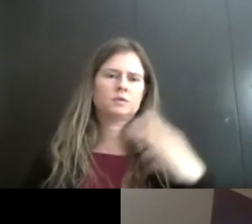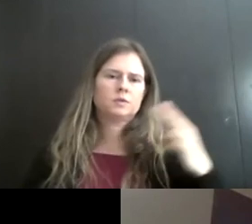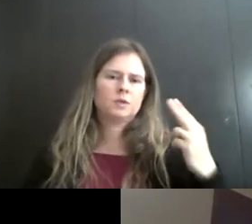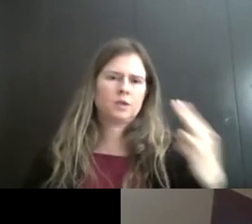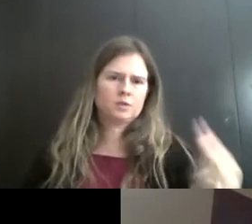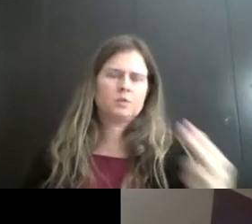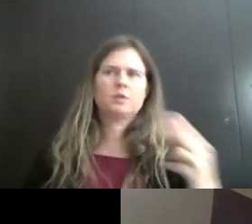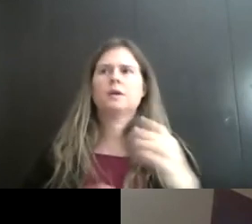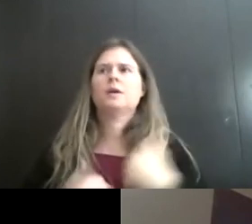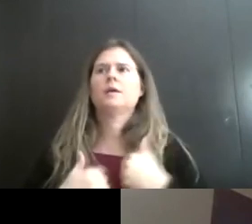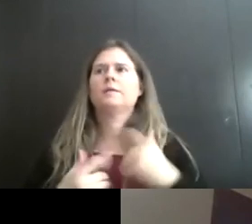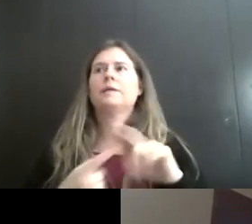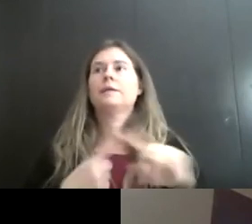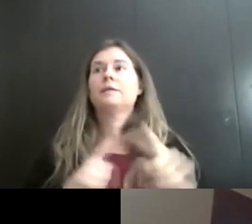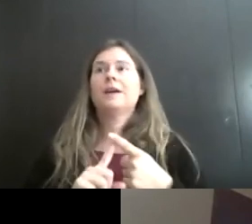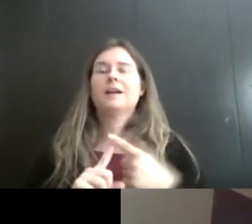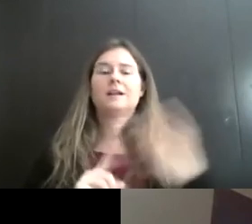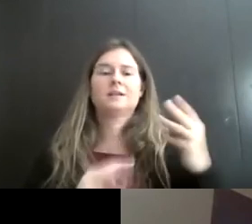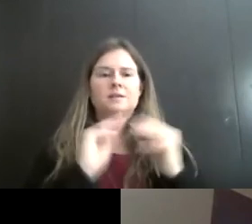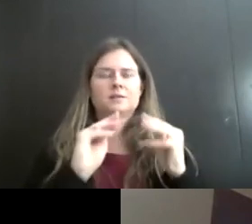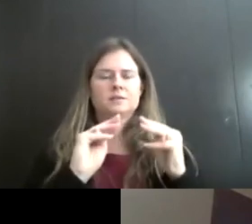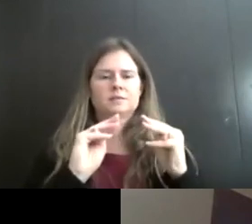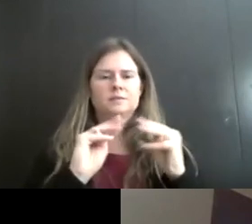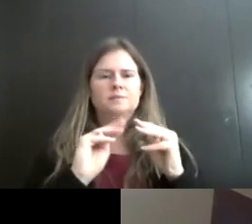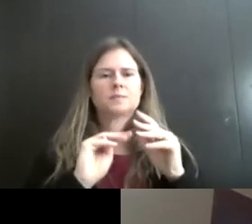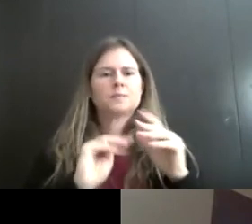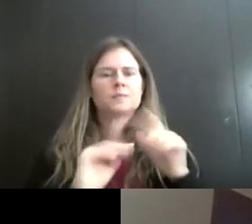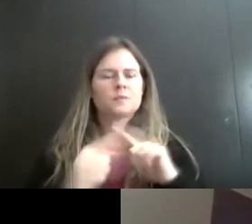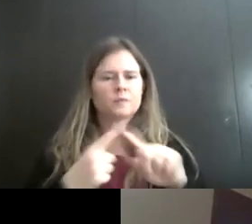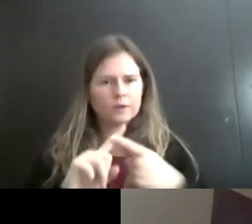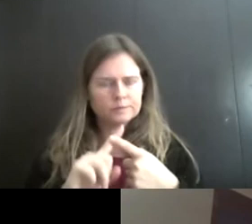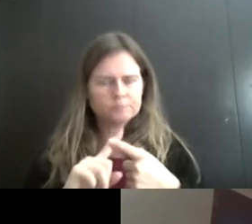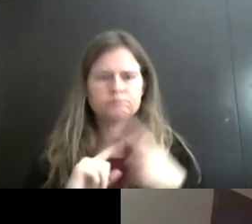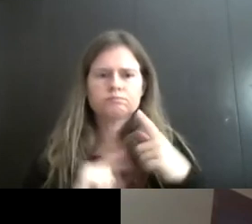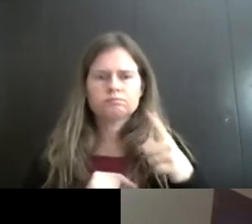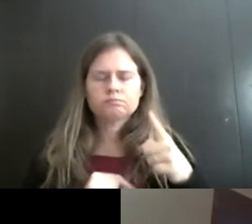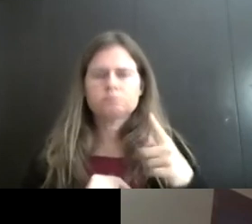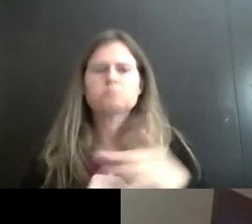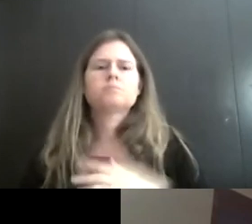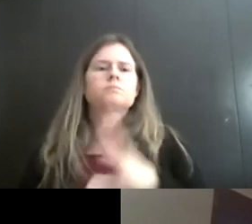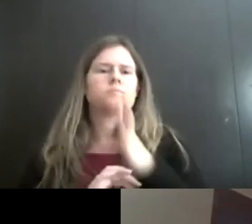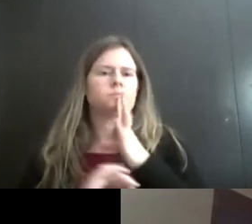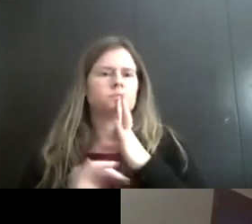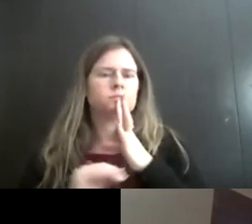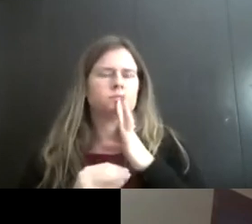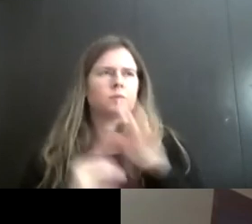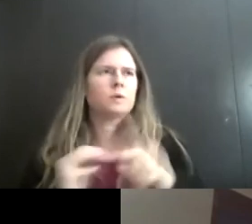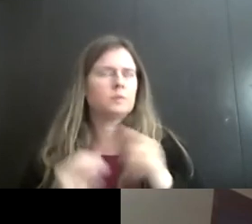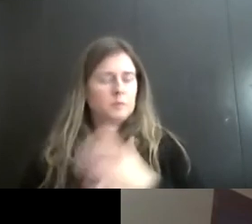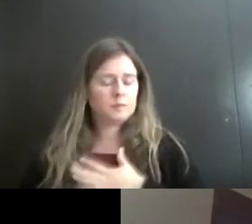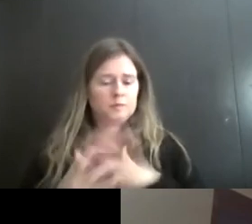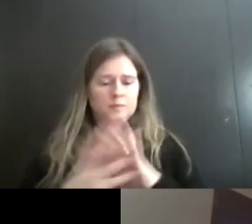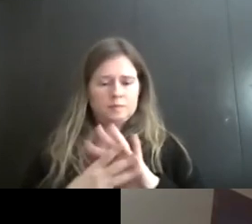who is Tongva Gabrielino. And I was talking about my book to the archaeologist I was working with last